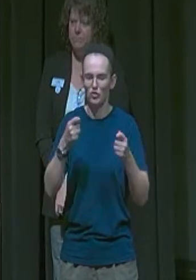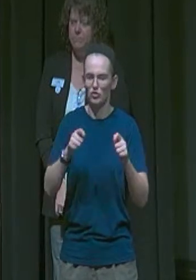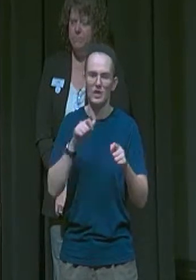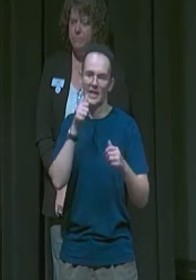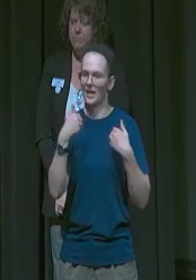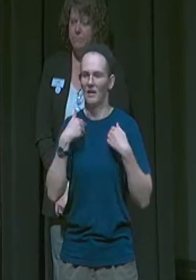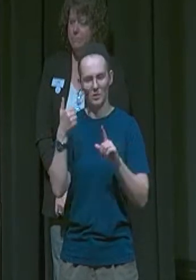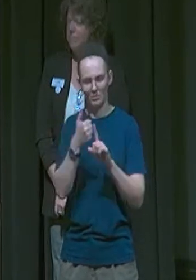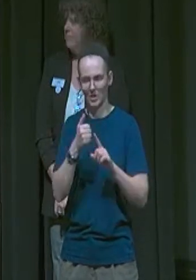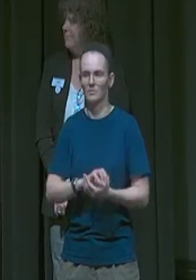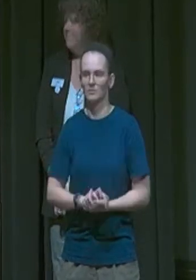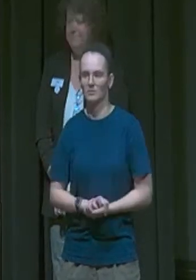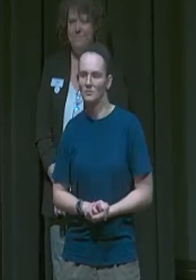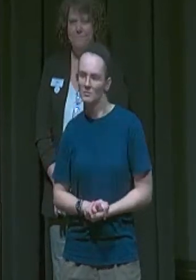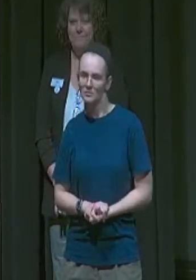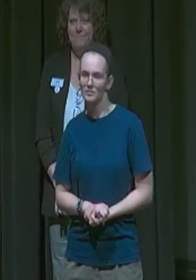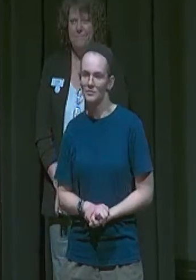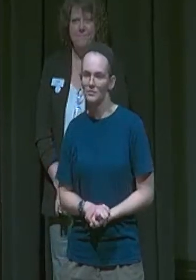too.